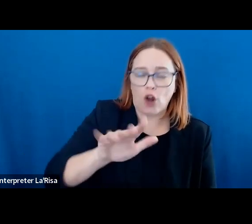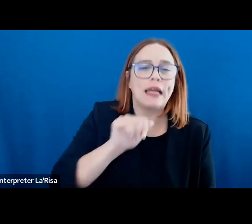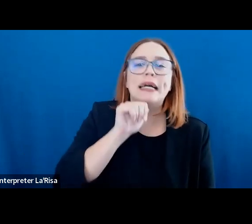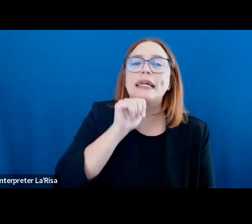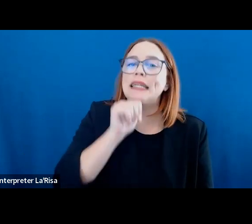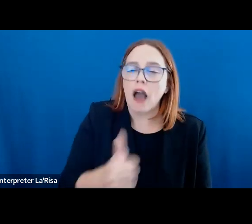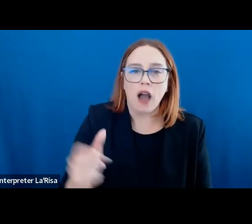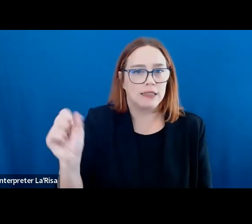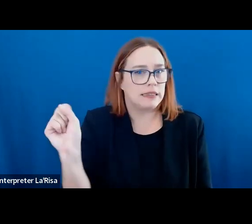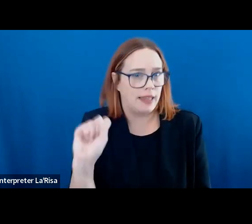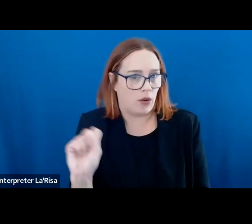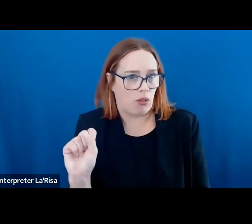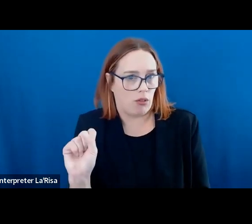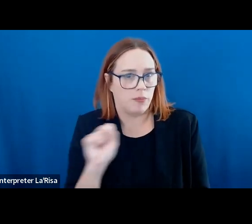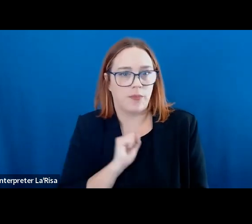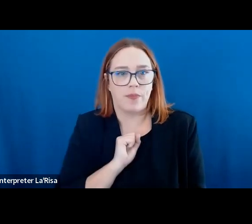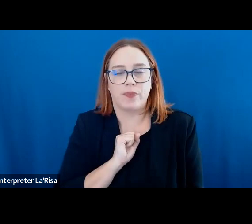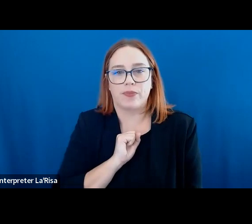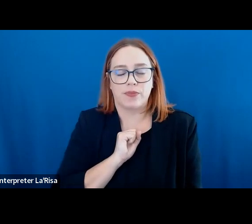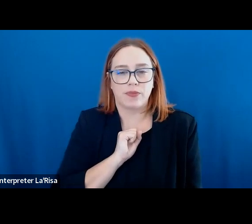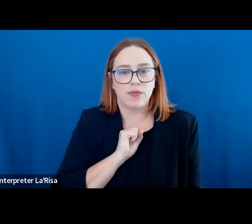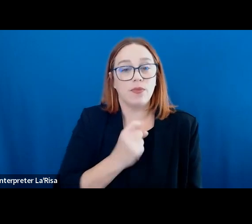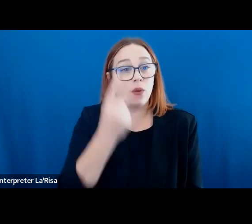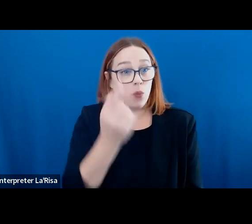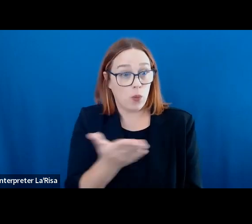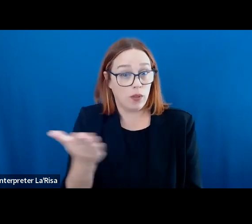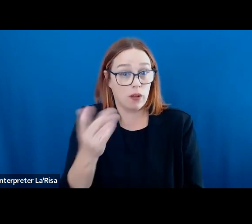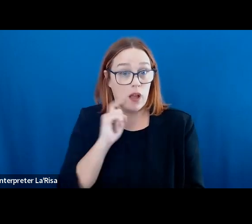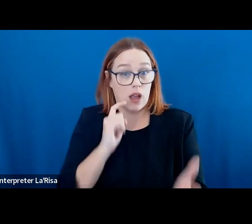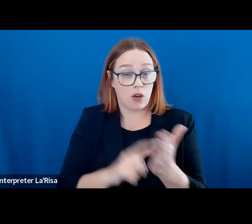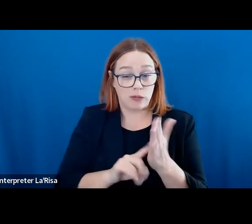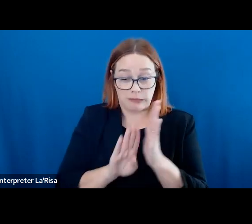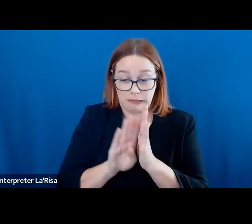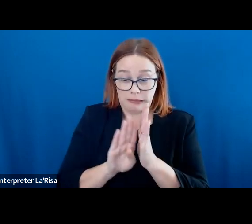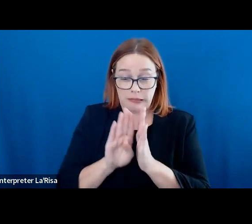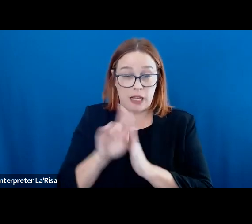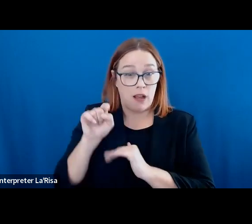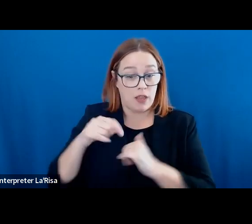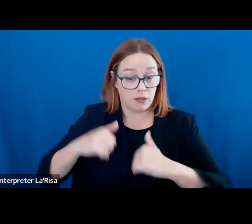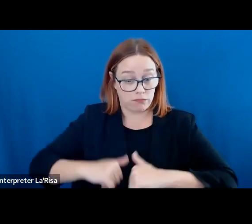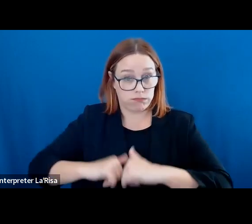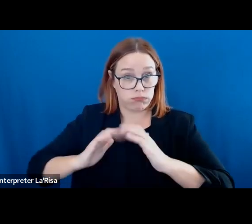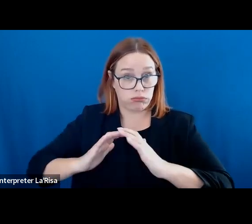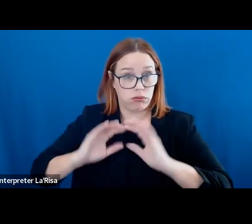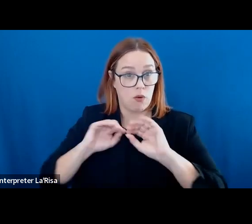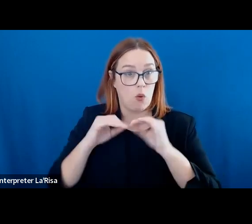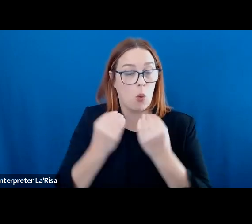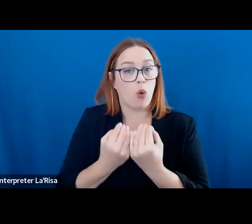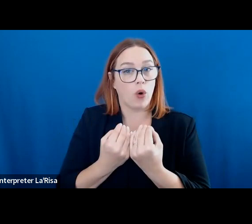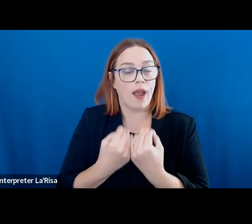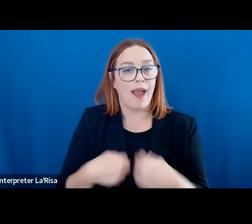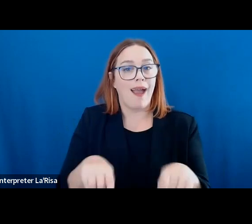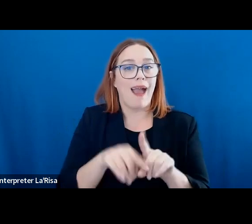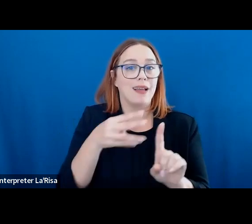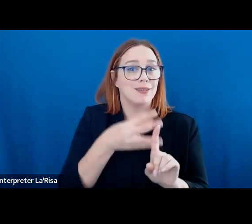And one of the things that I noticed in building this organization from the ground up as a queer